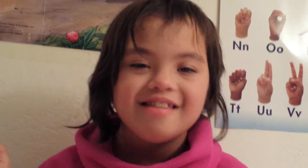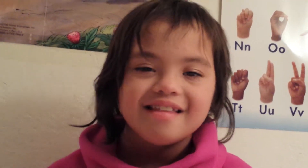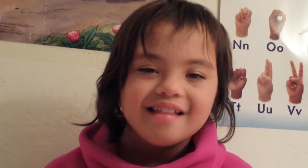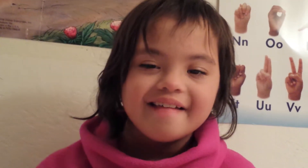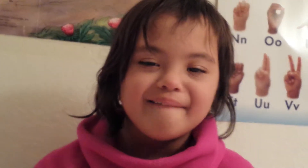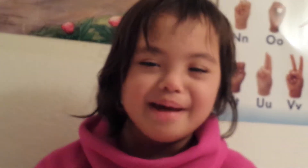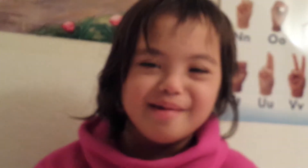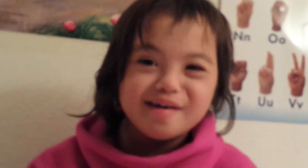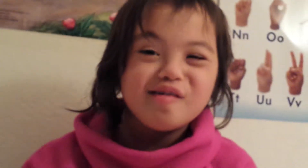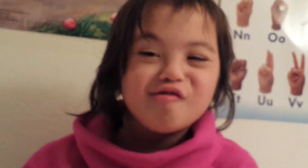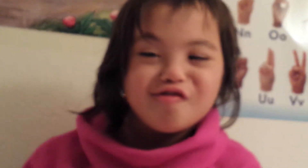Did you...